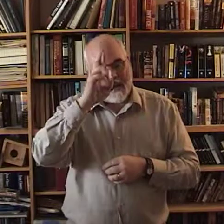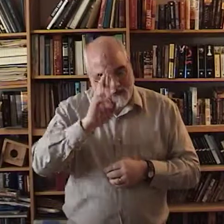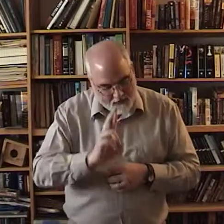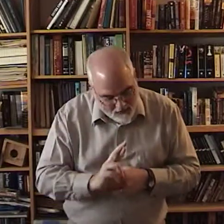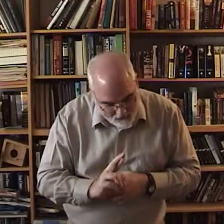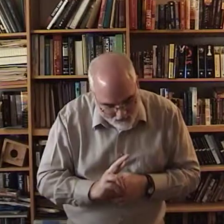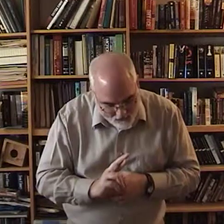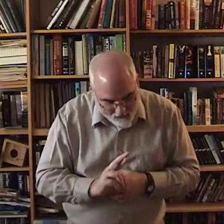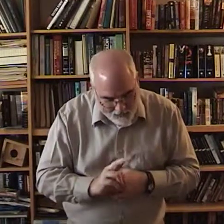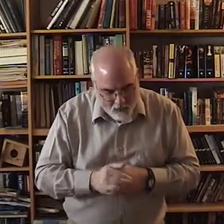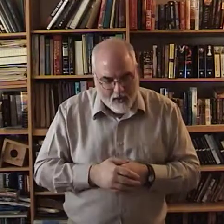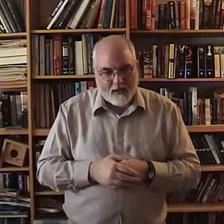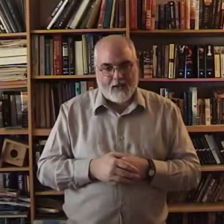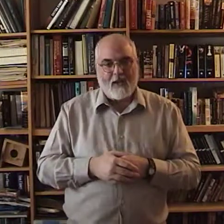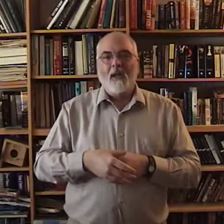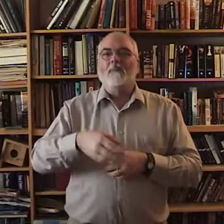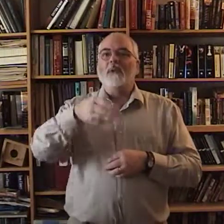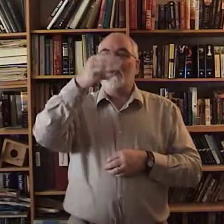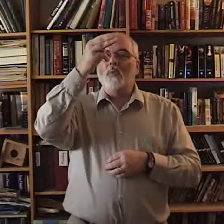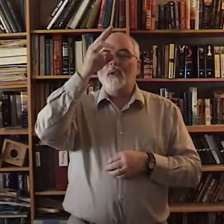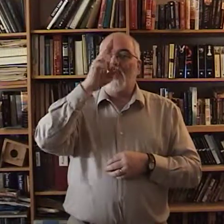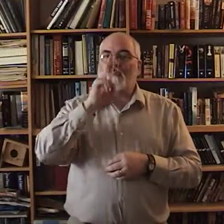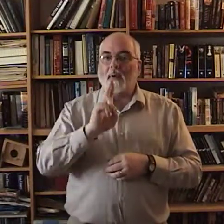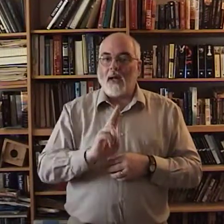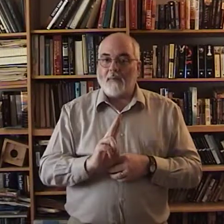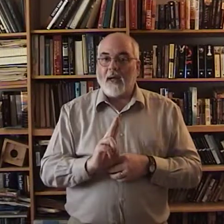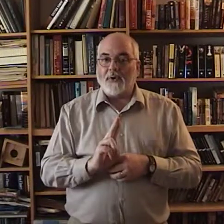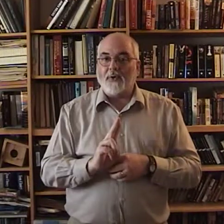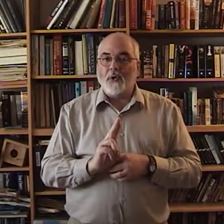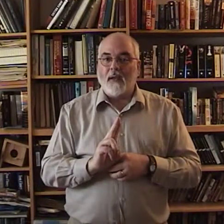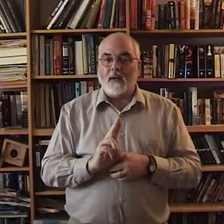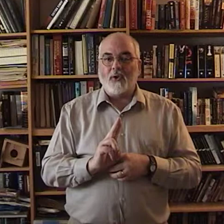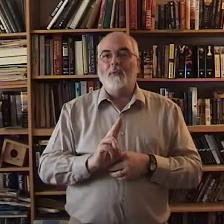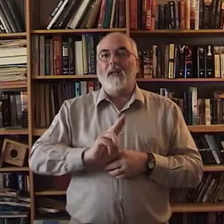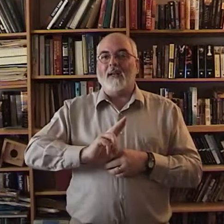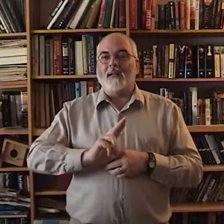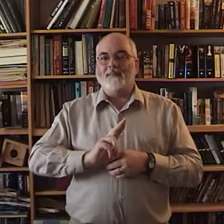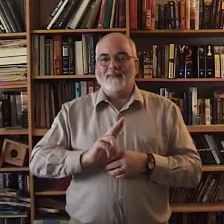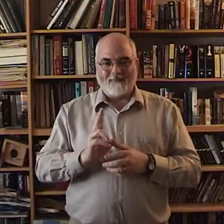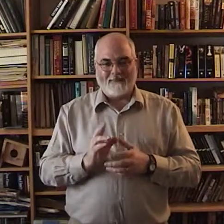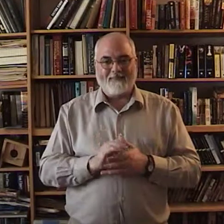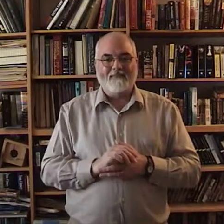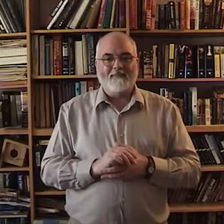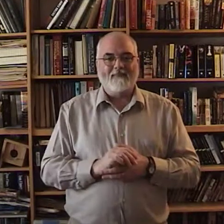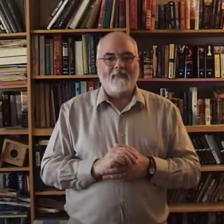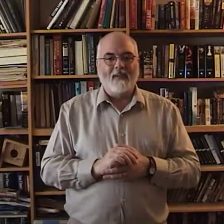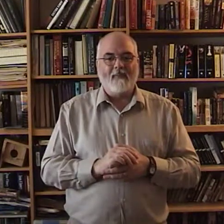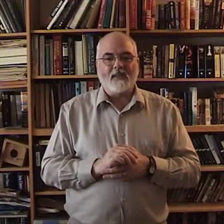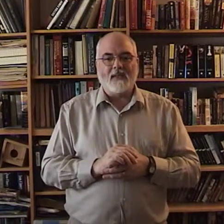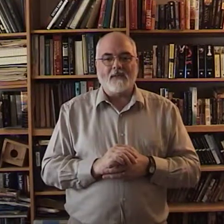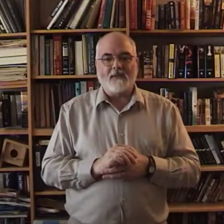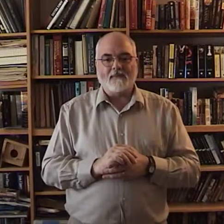to royalty, but you would not bow to humility. Makes sense?